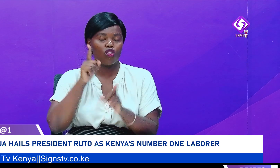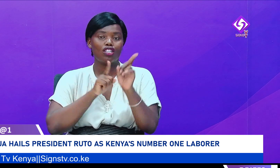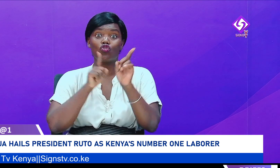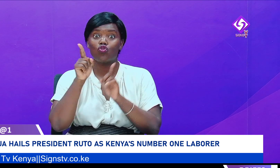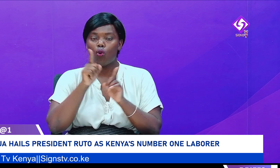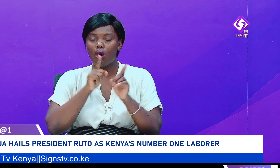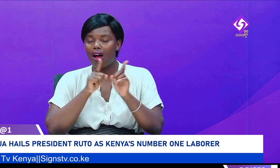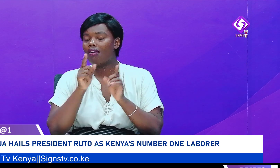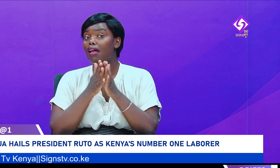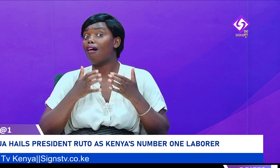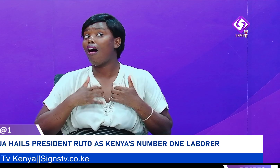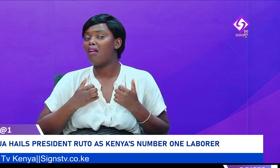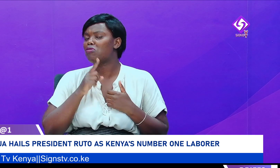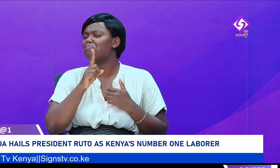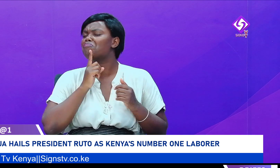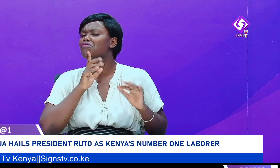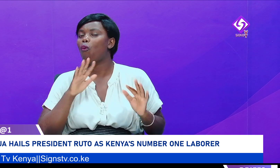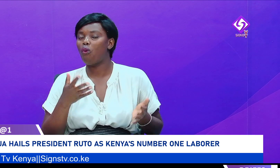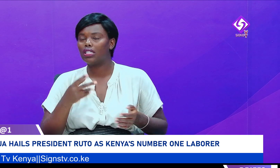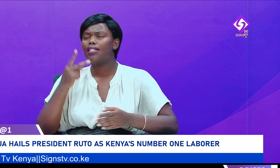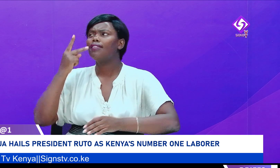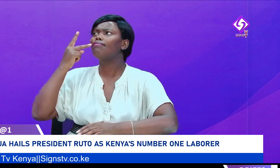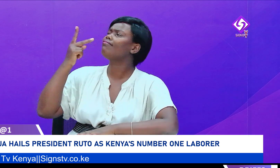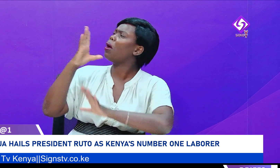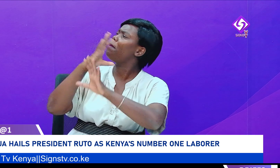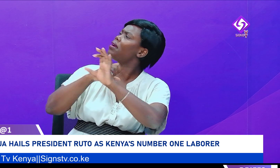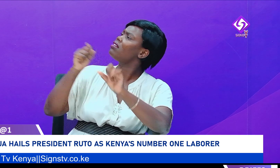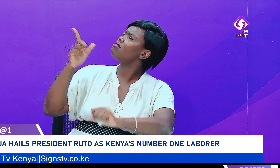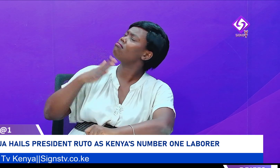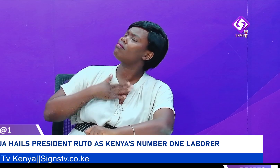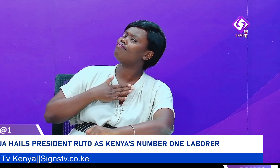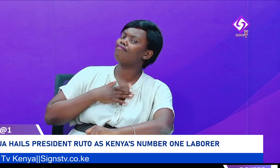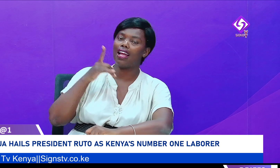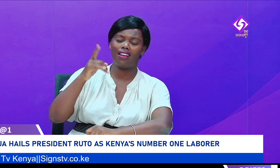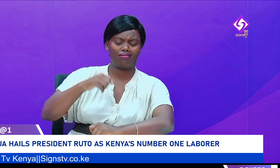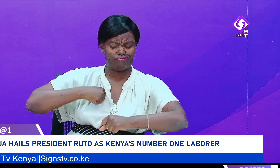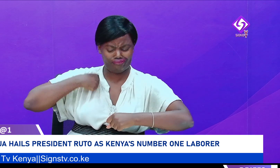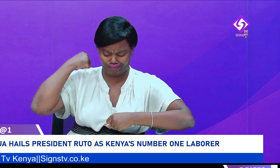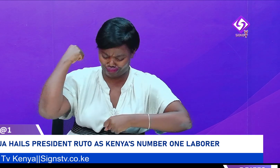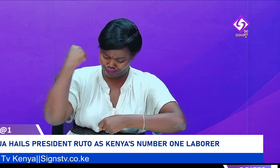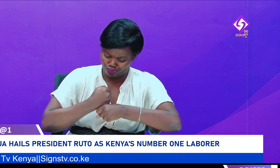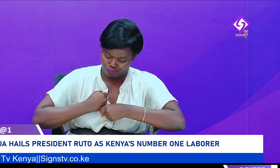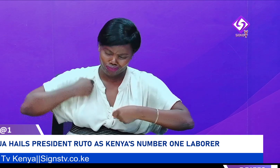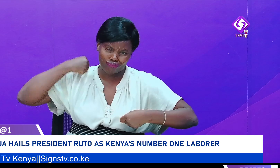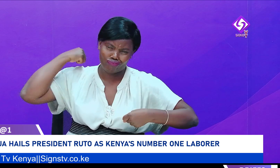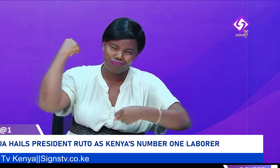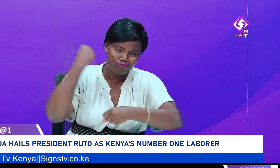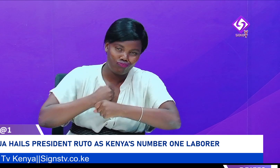You have seen that the CS for tourism, he has seen that the president is really working very